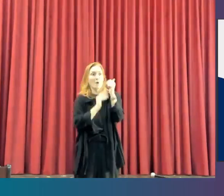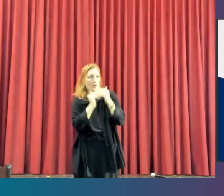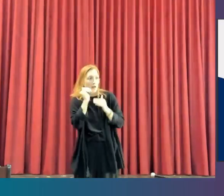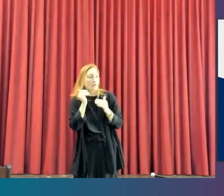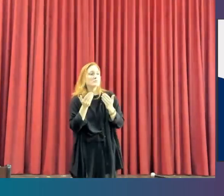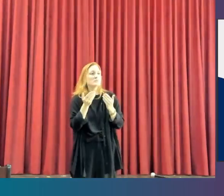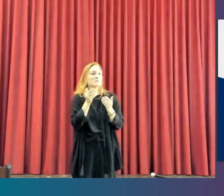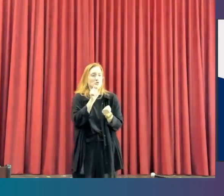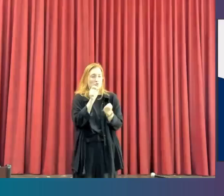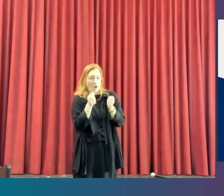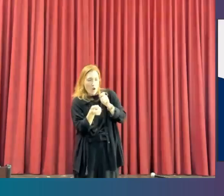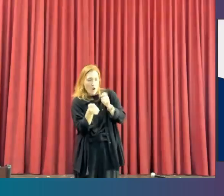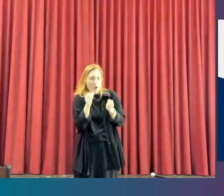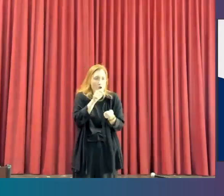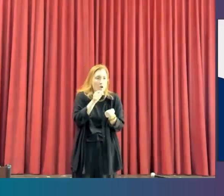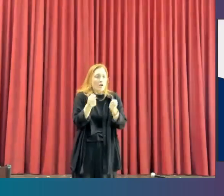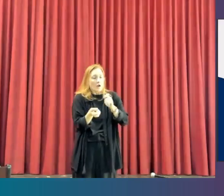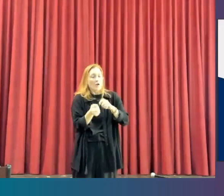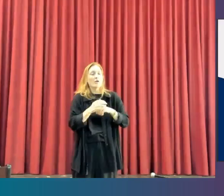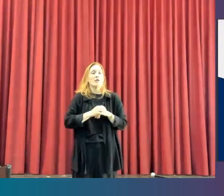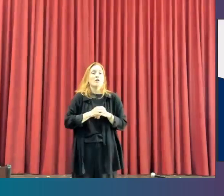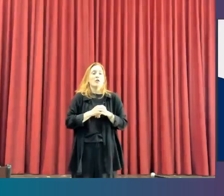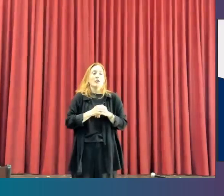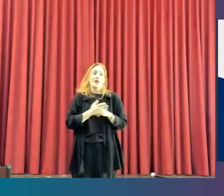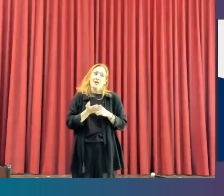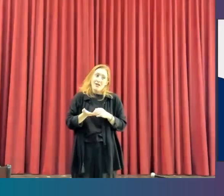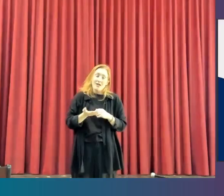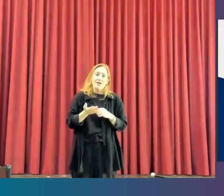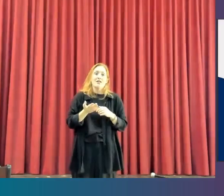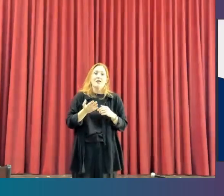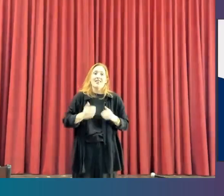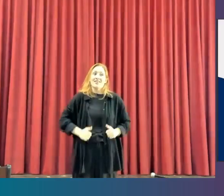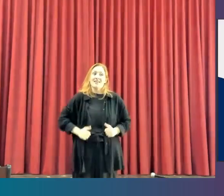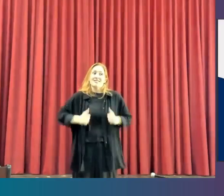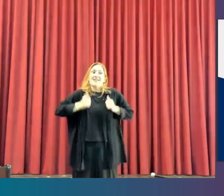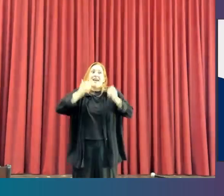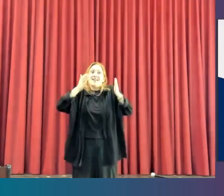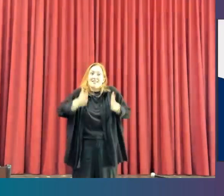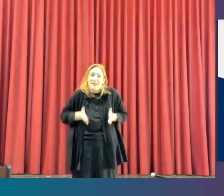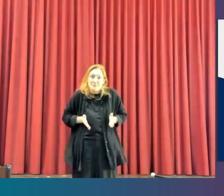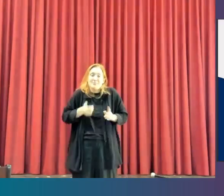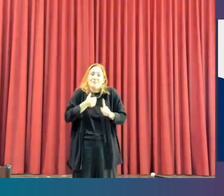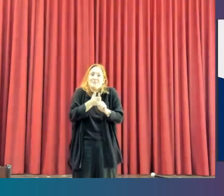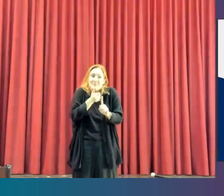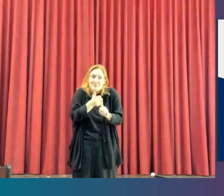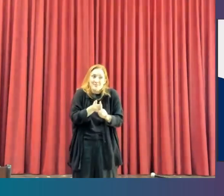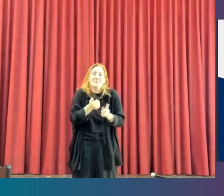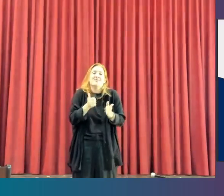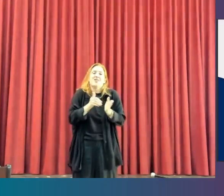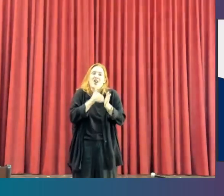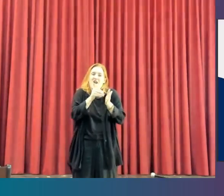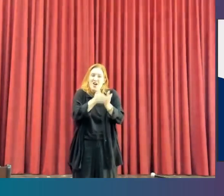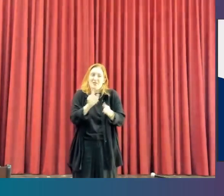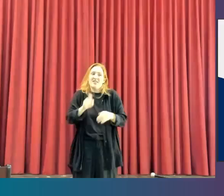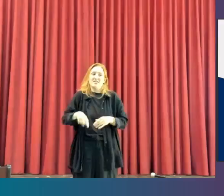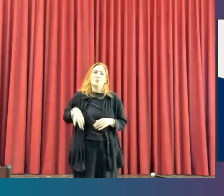tenant oftentimes does bear the cost of that modification.